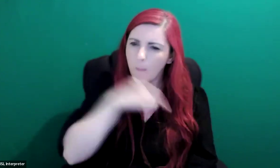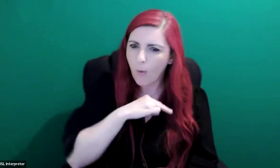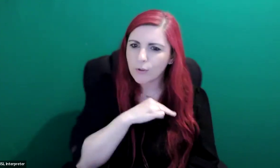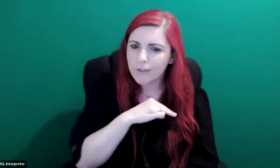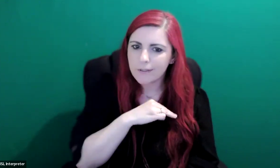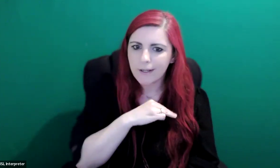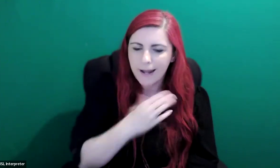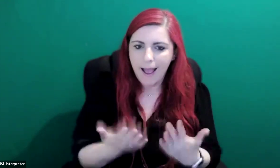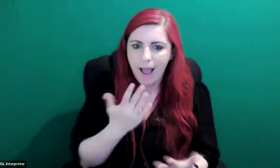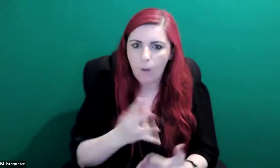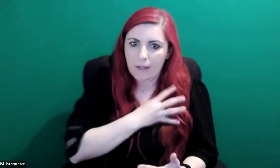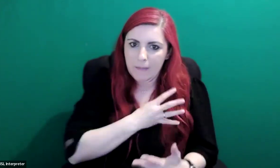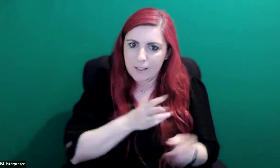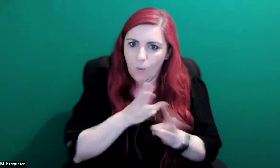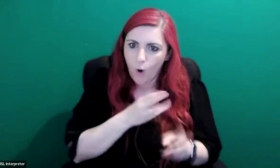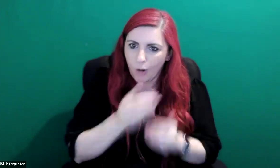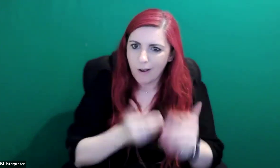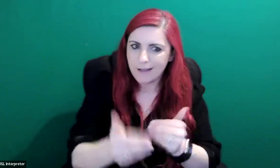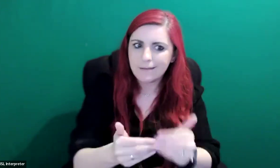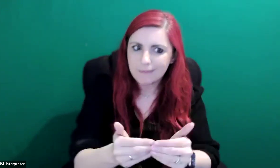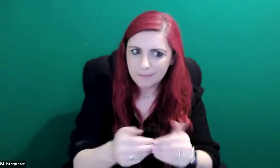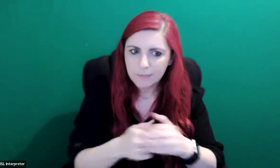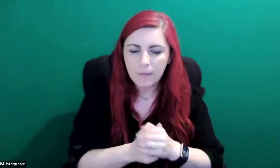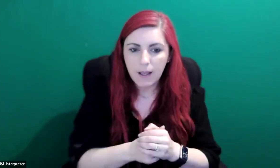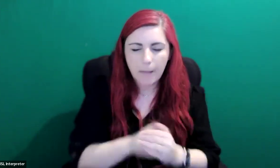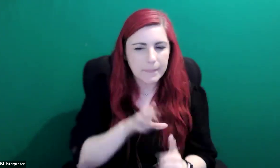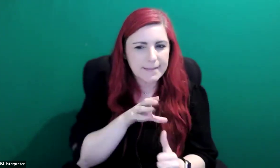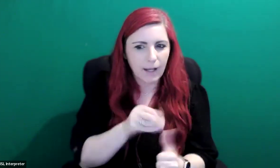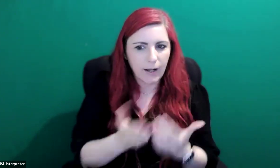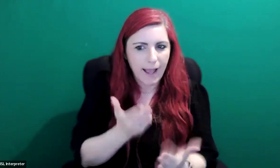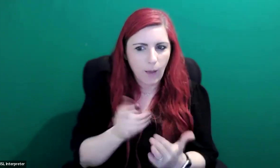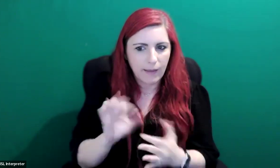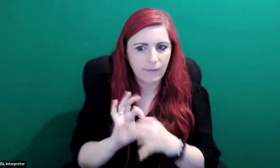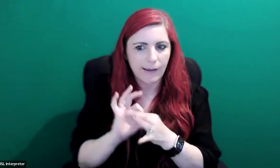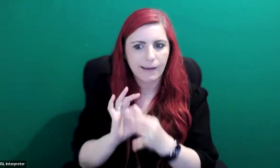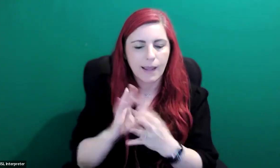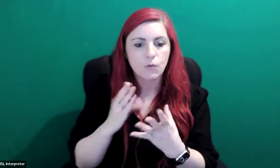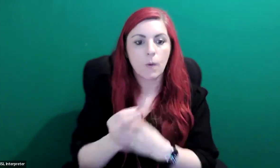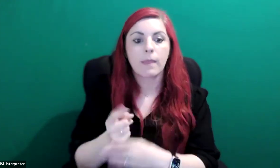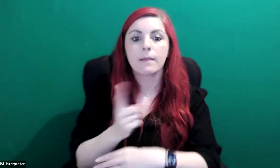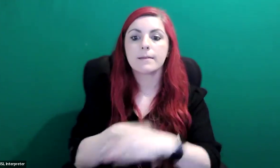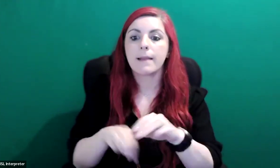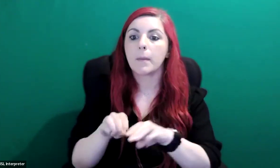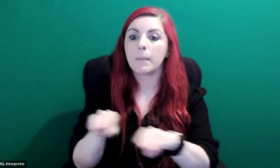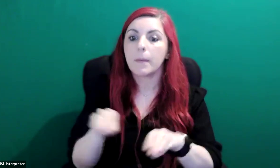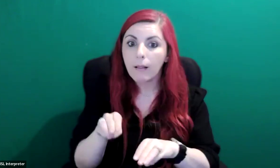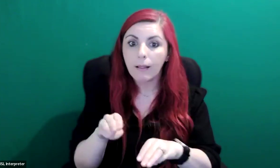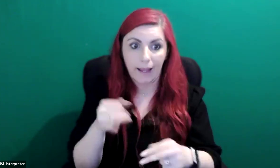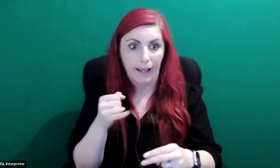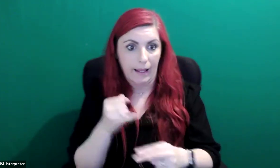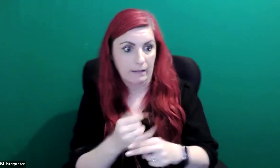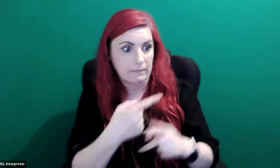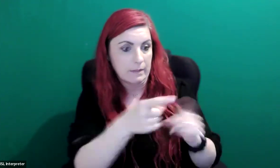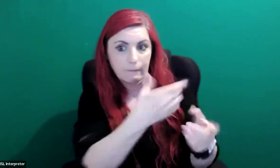in how the committee has gone about its work, and particularly how the committee has engaged with disabled people on the ground in the